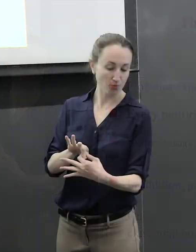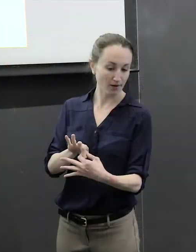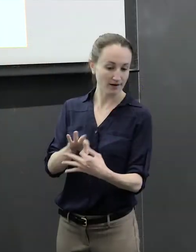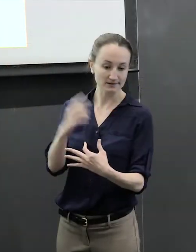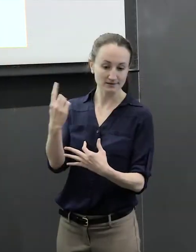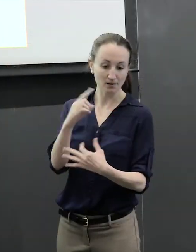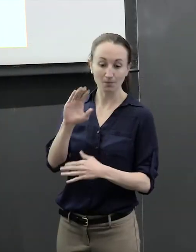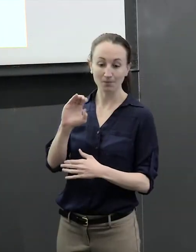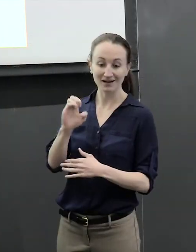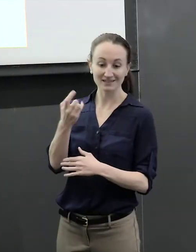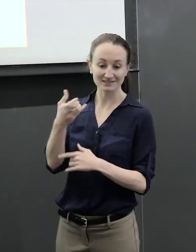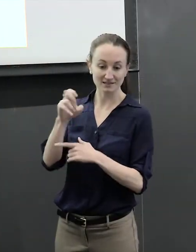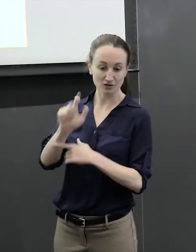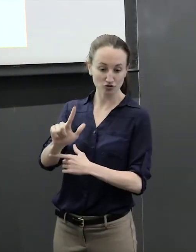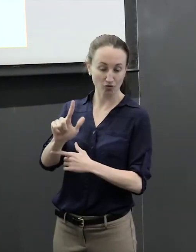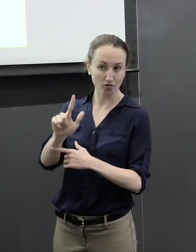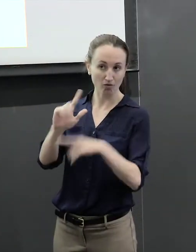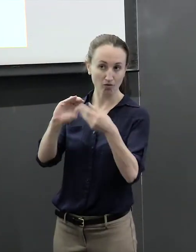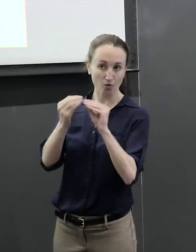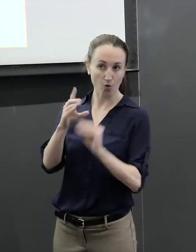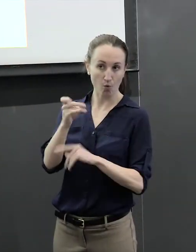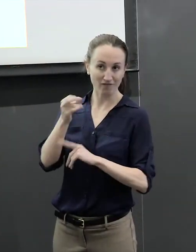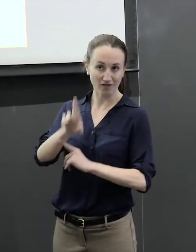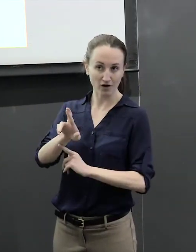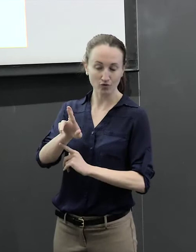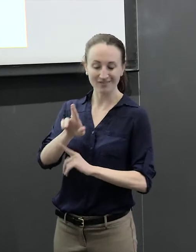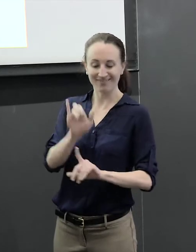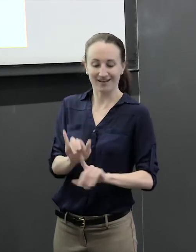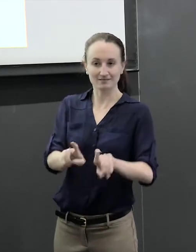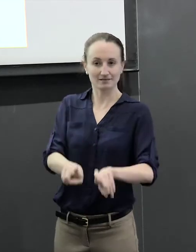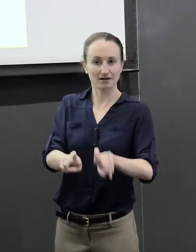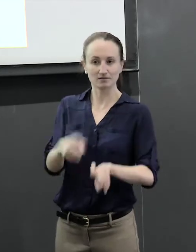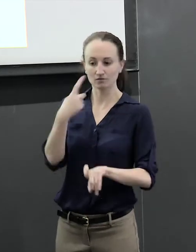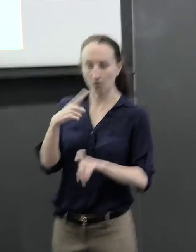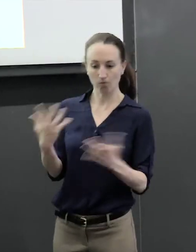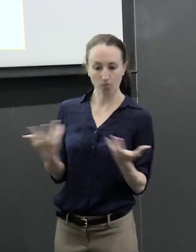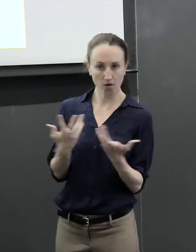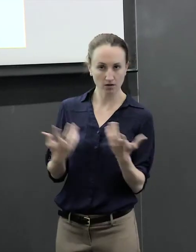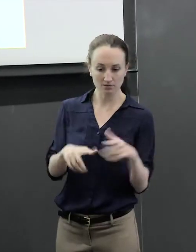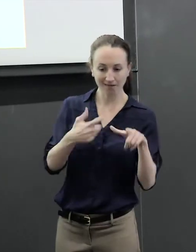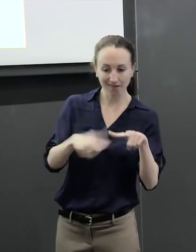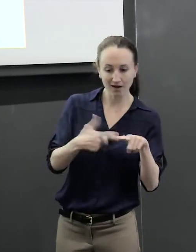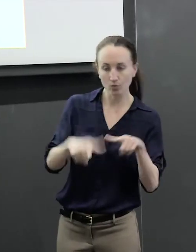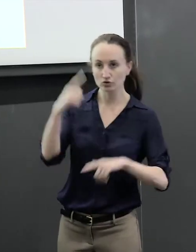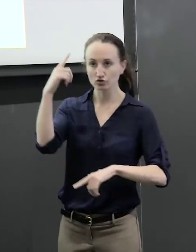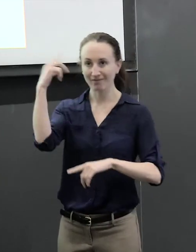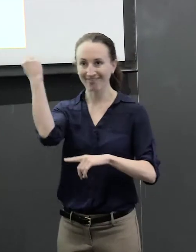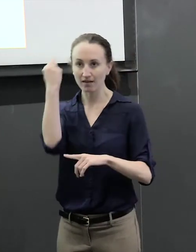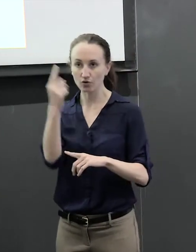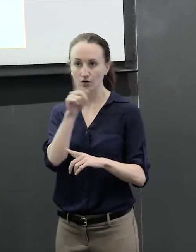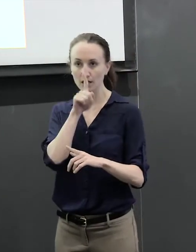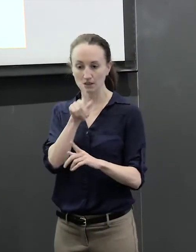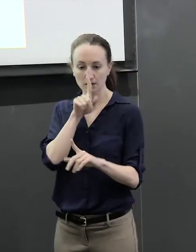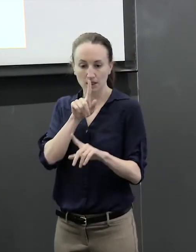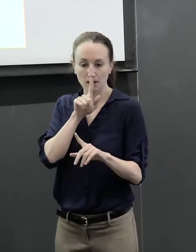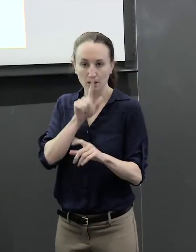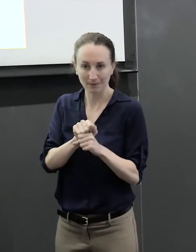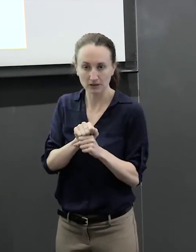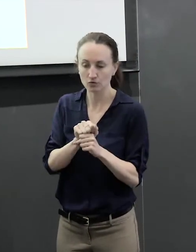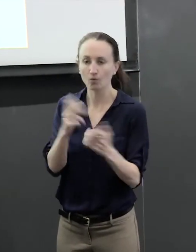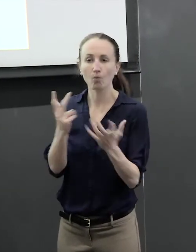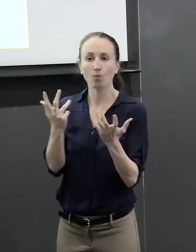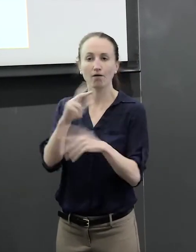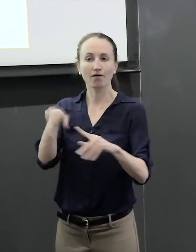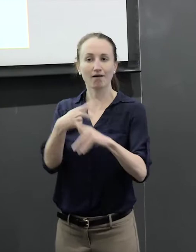quantifier. This was a test for what a language or theory is committed to, the kinds of